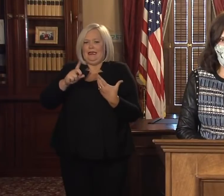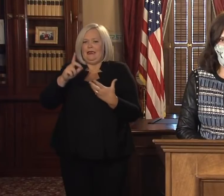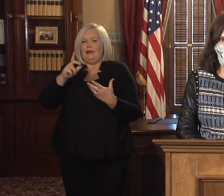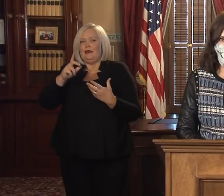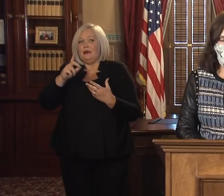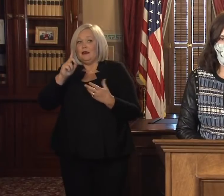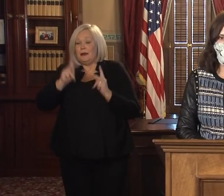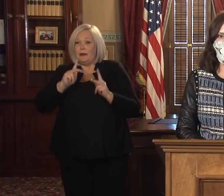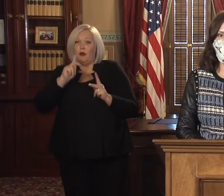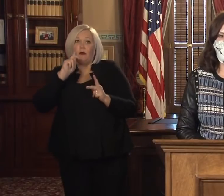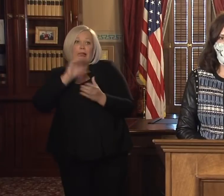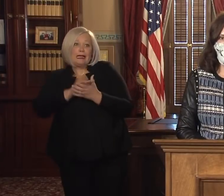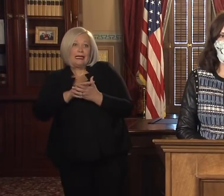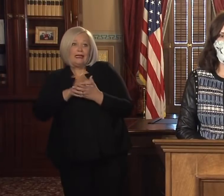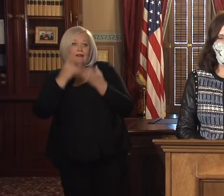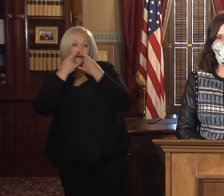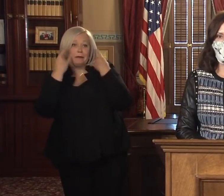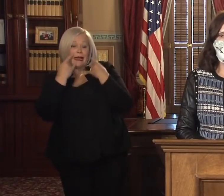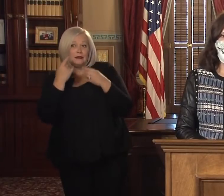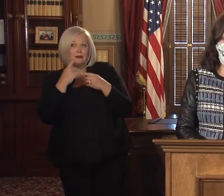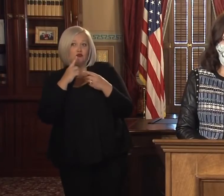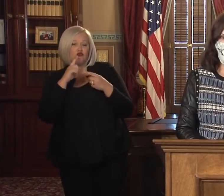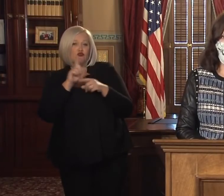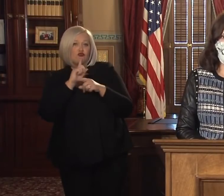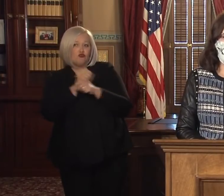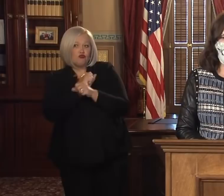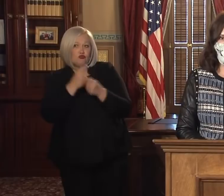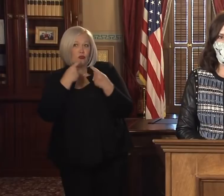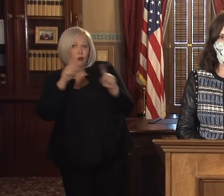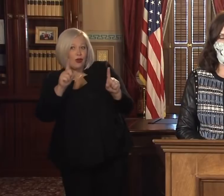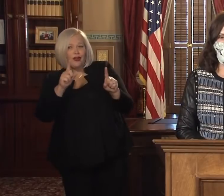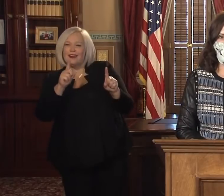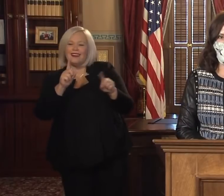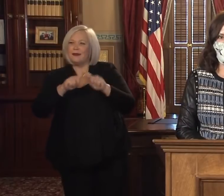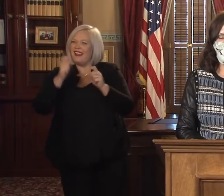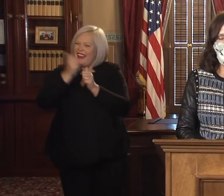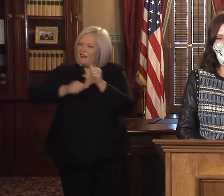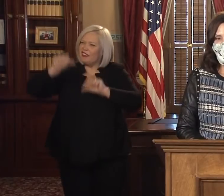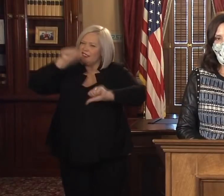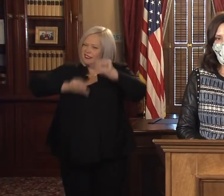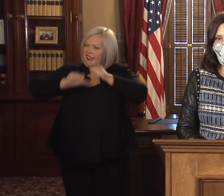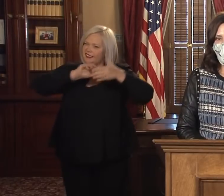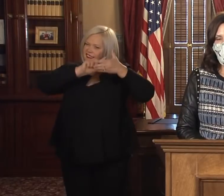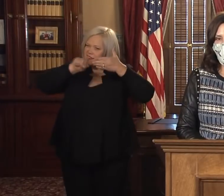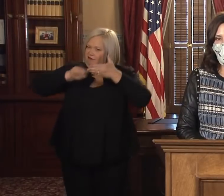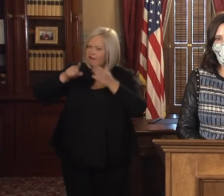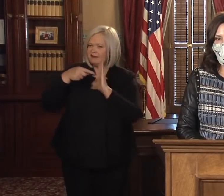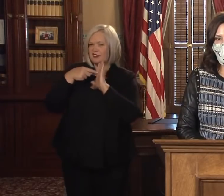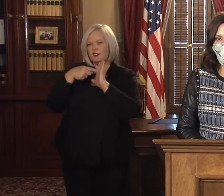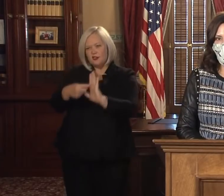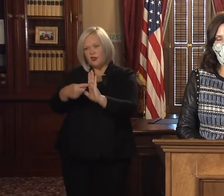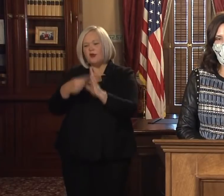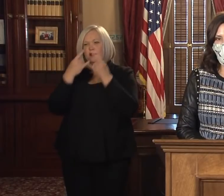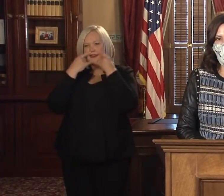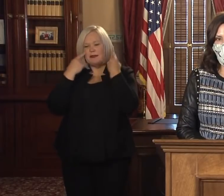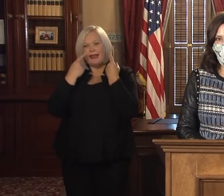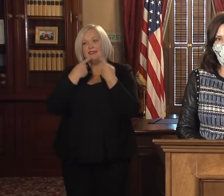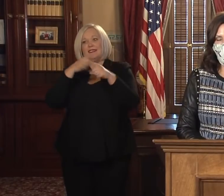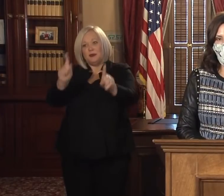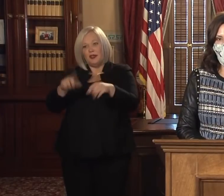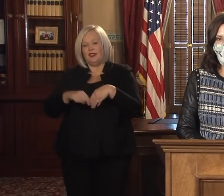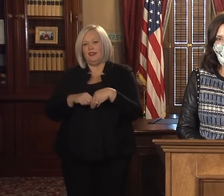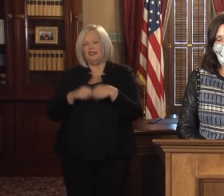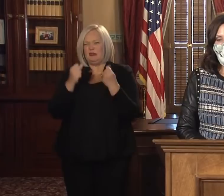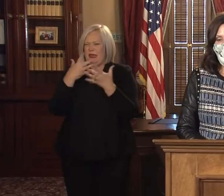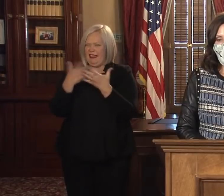the efficacy of masks. Every study has shown this remains the best tool that we have. And so I think that there are a number of factors